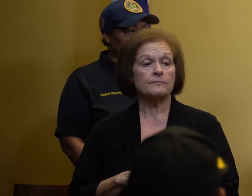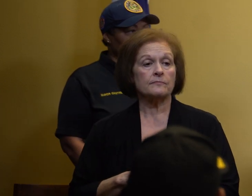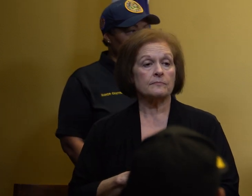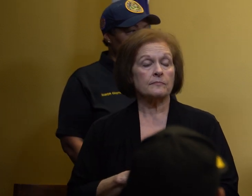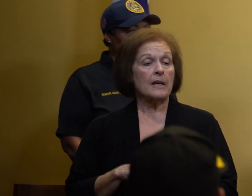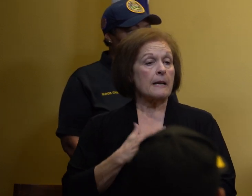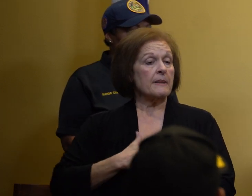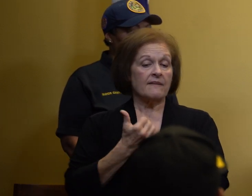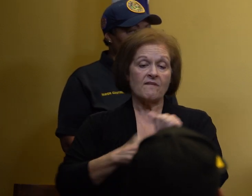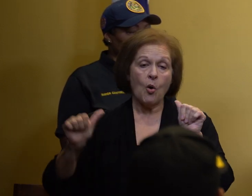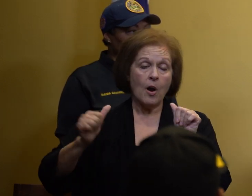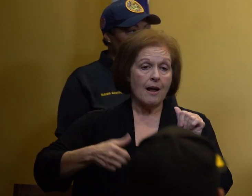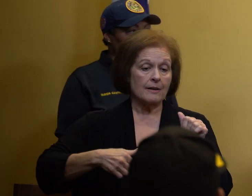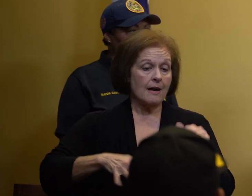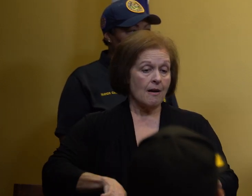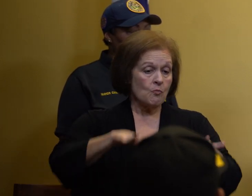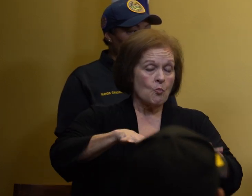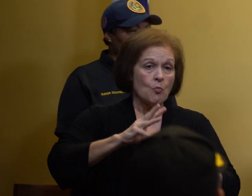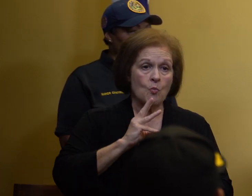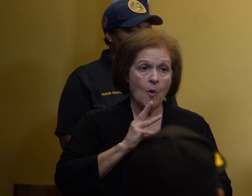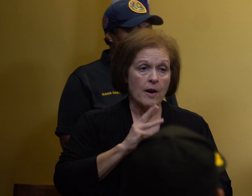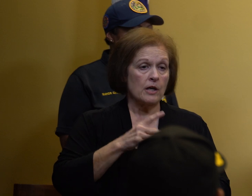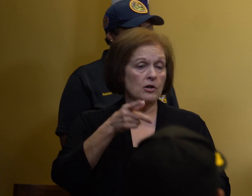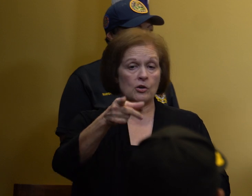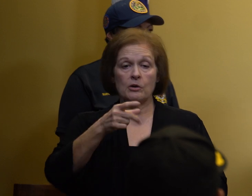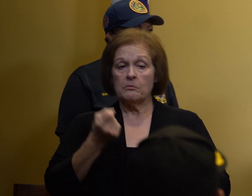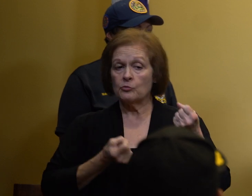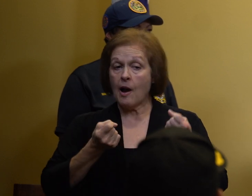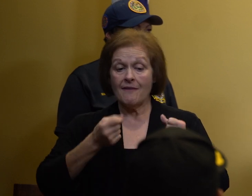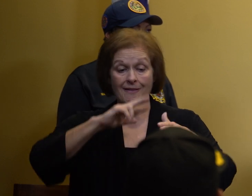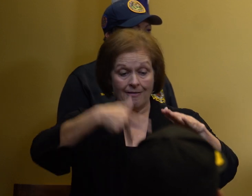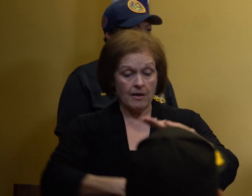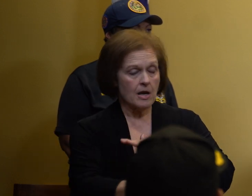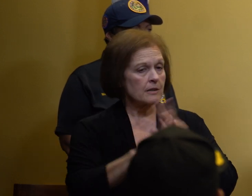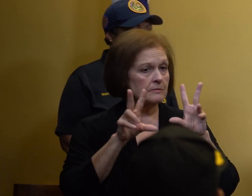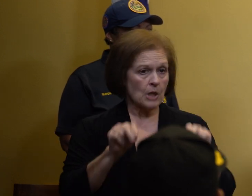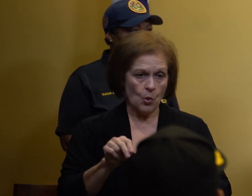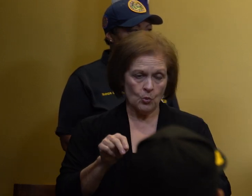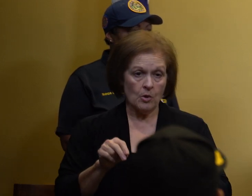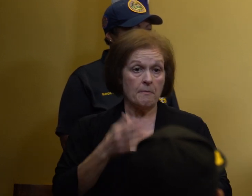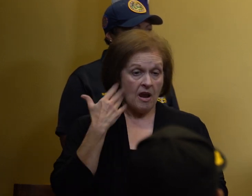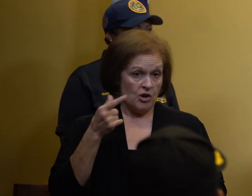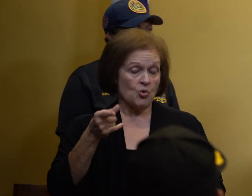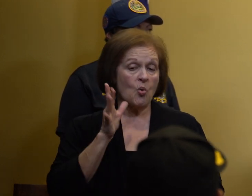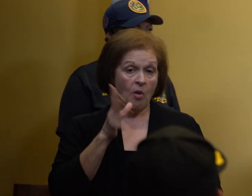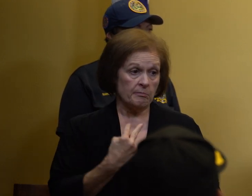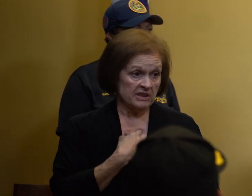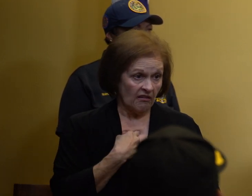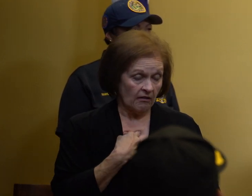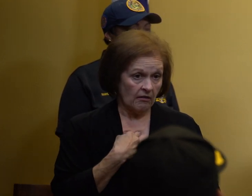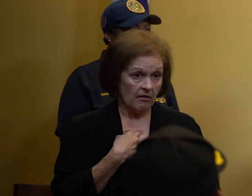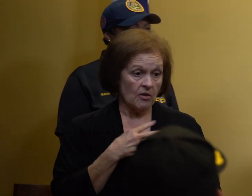stay away from high water. Don't try to drive through those underpasses because that will require you to get help, and then that puts our